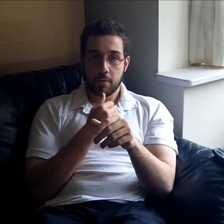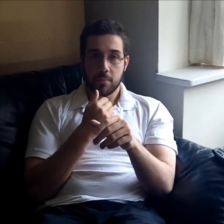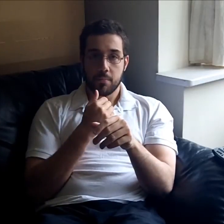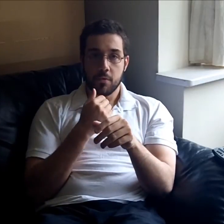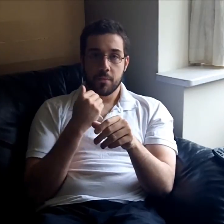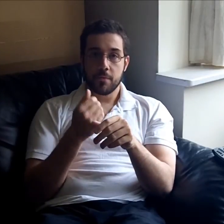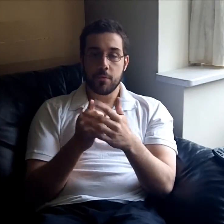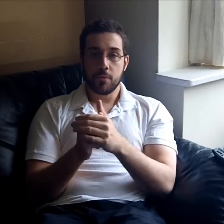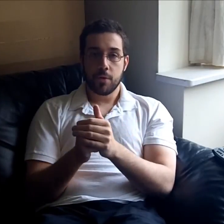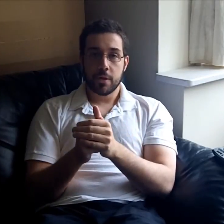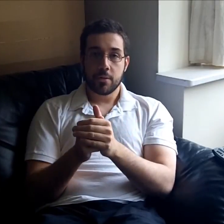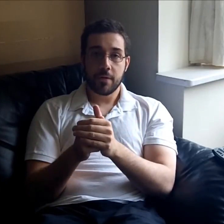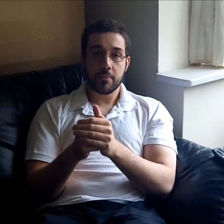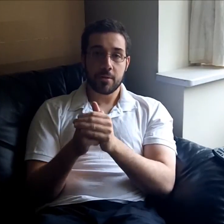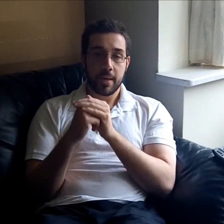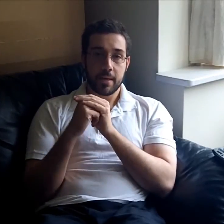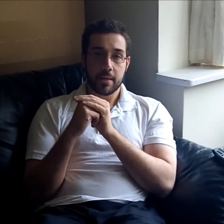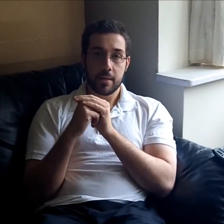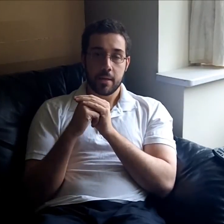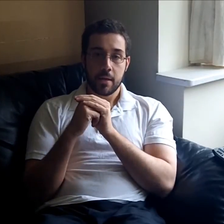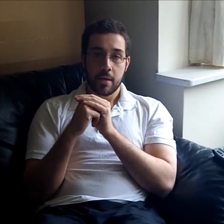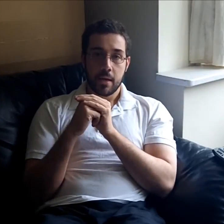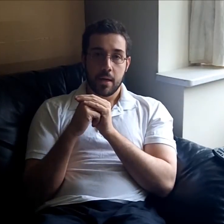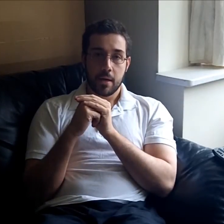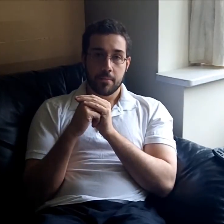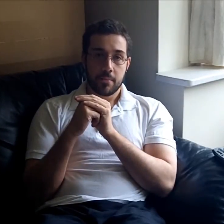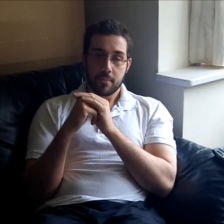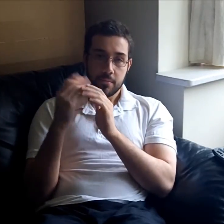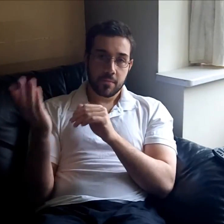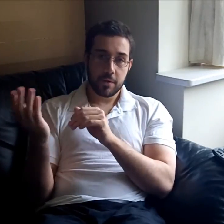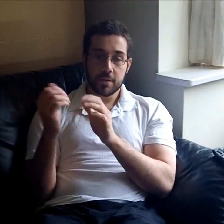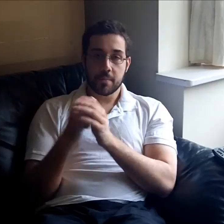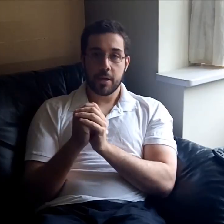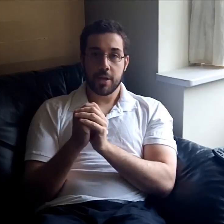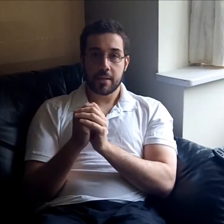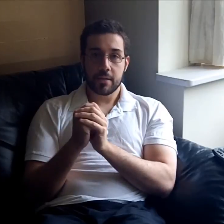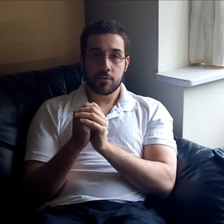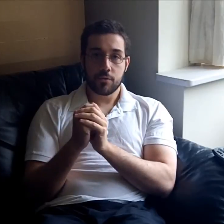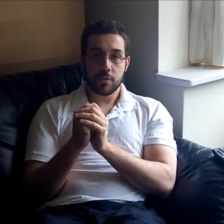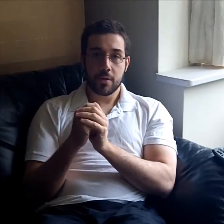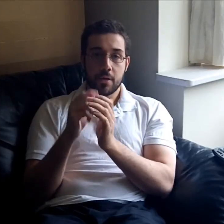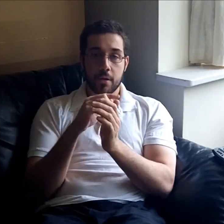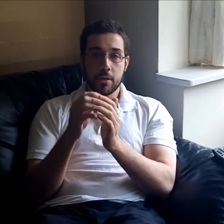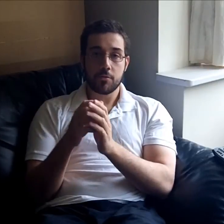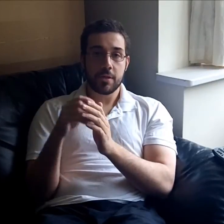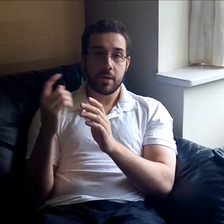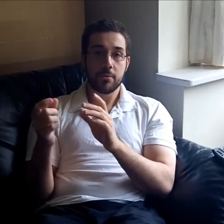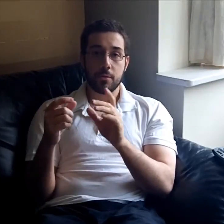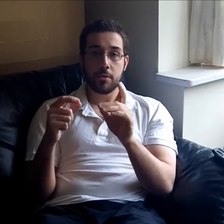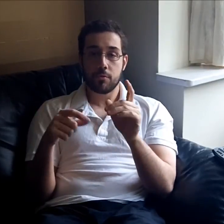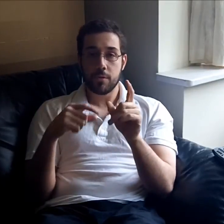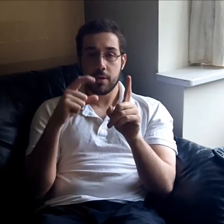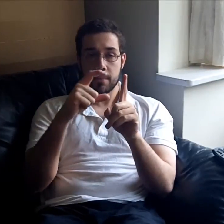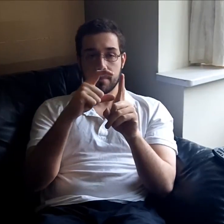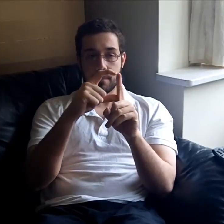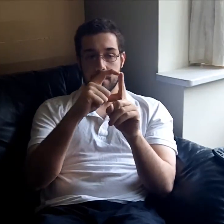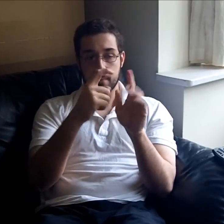mouth movement for the word. So if I was spelling, for instance, my channel is Droid, Learning Droid. If I was doing Droid,